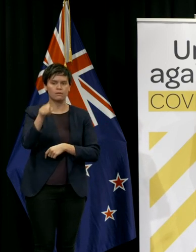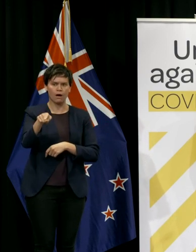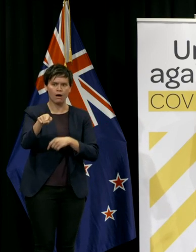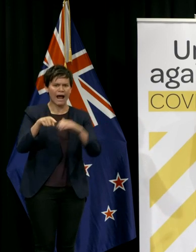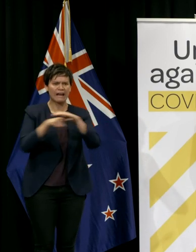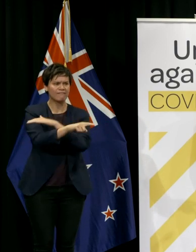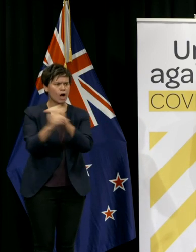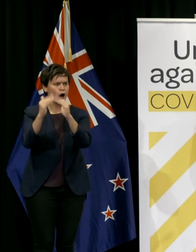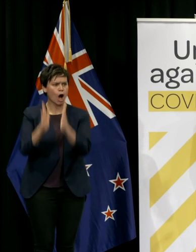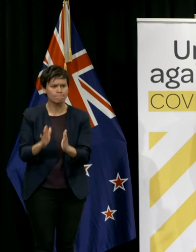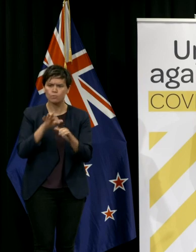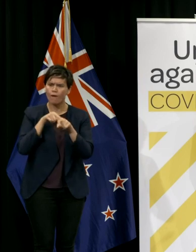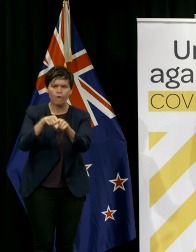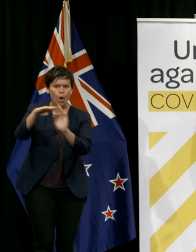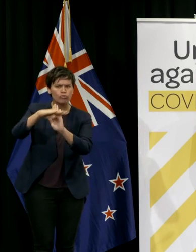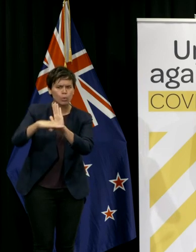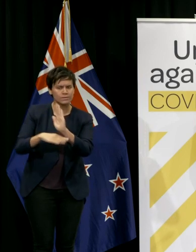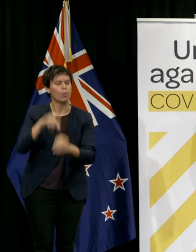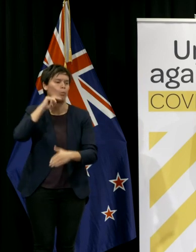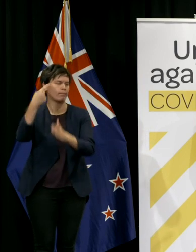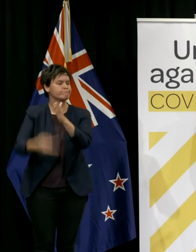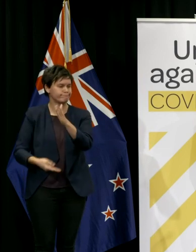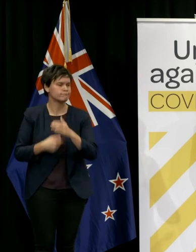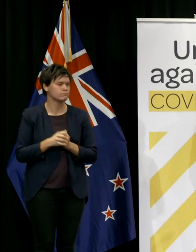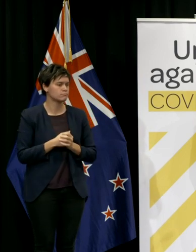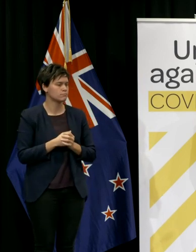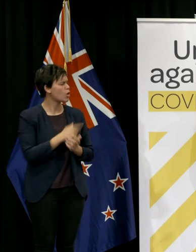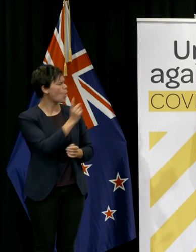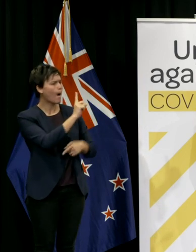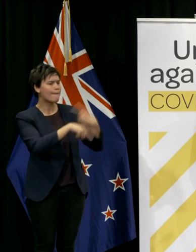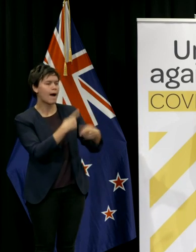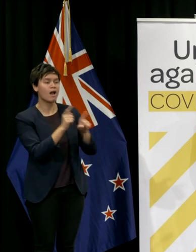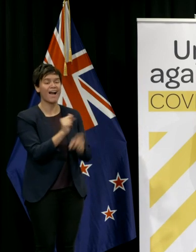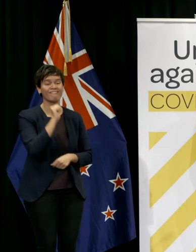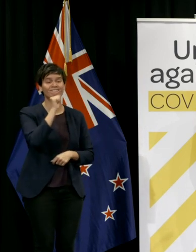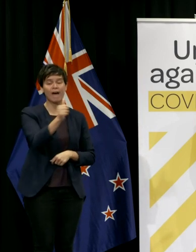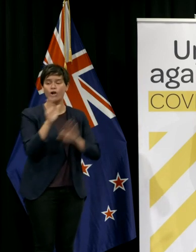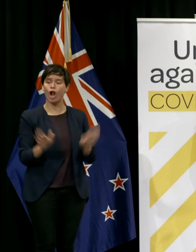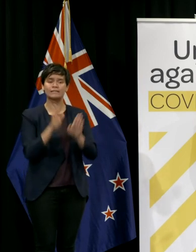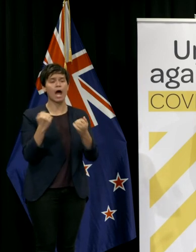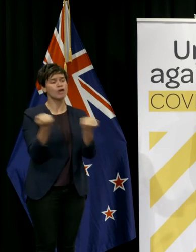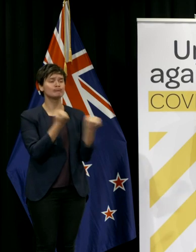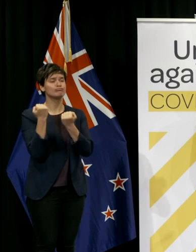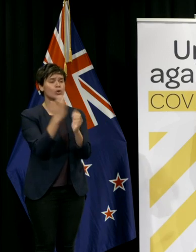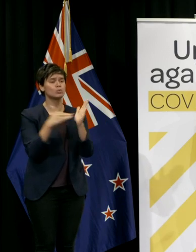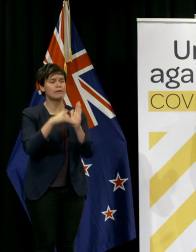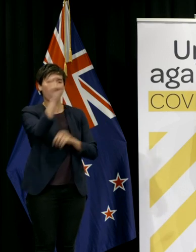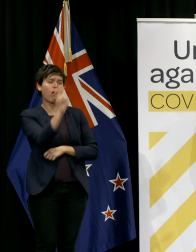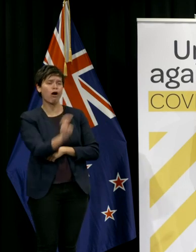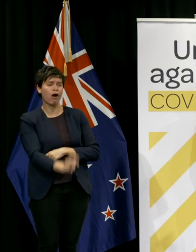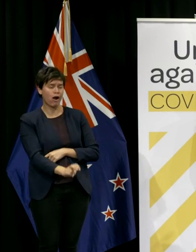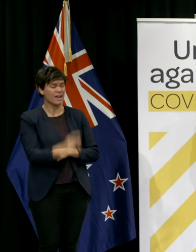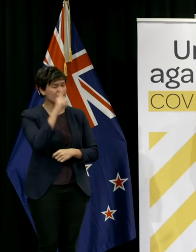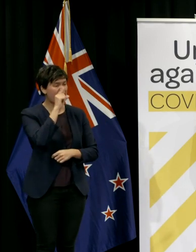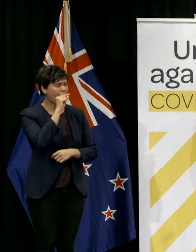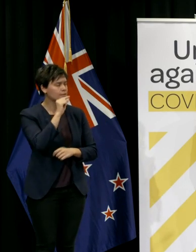streets? And that we absolutely discourage that. There should be no driving around the streets unless you have a very good reason.